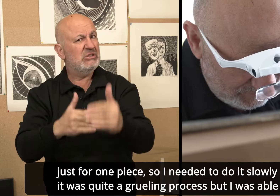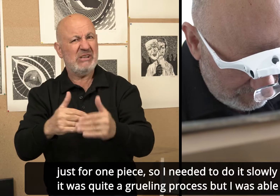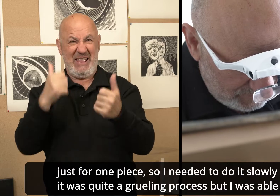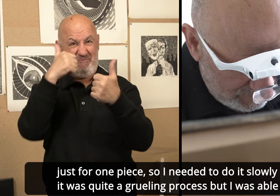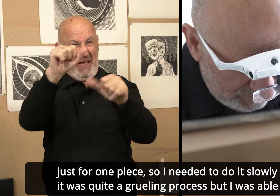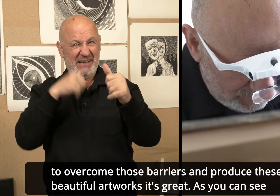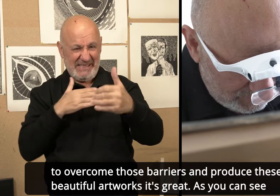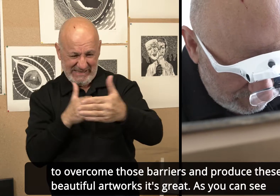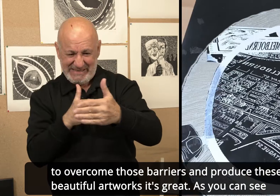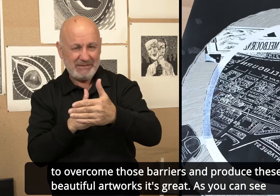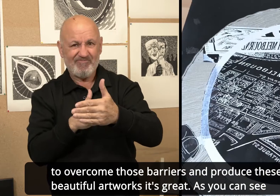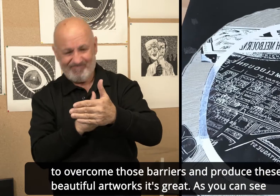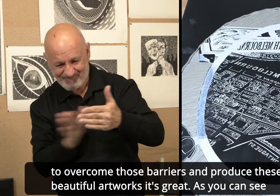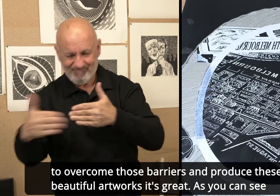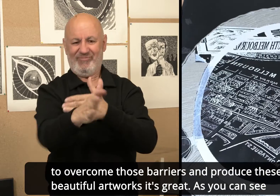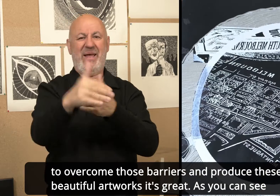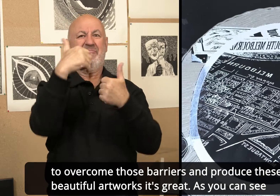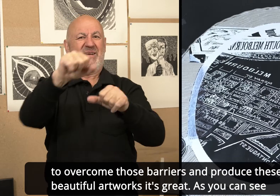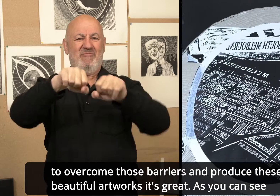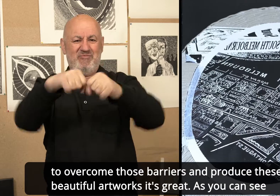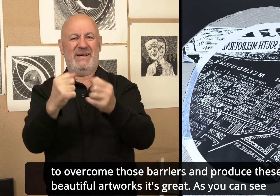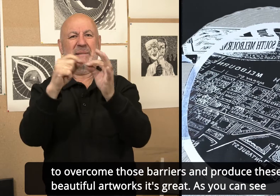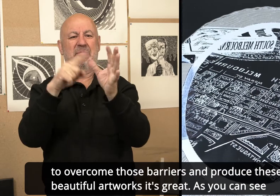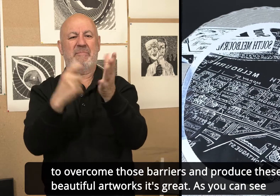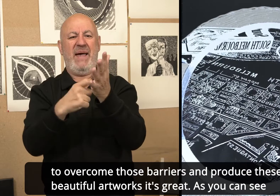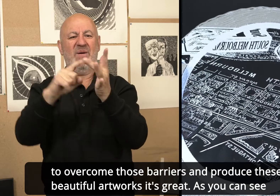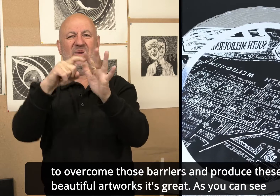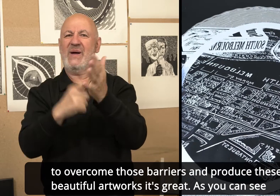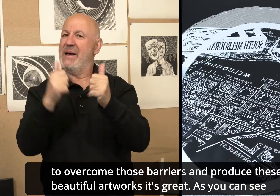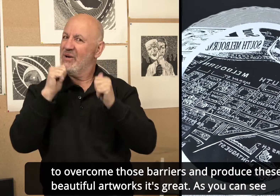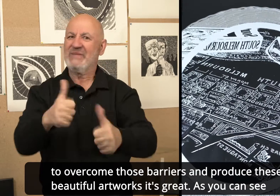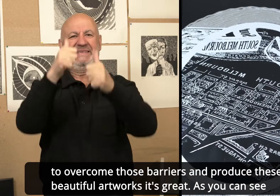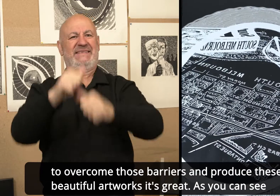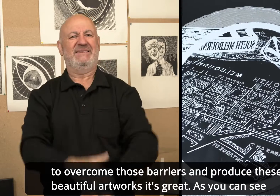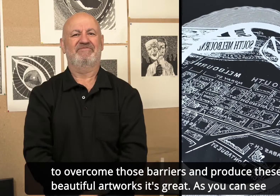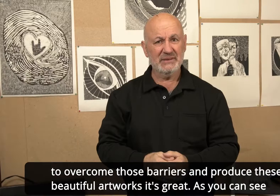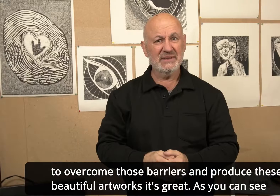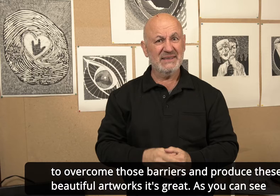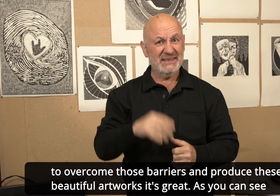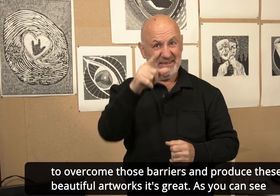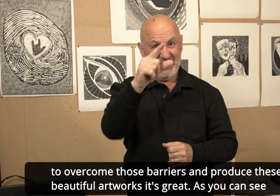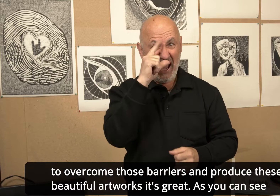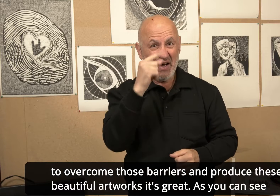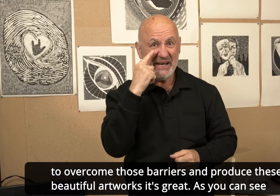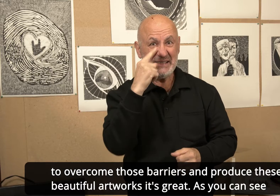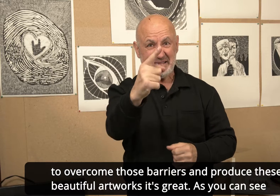It was quite a grueling process, but I was able to overcome those barriers and produce these beautiful artworks. It's great.